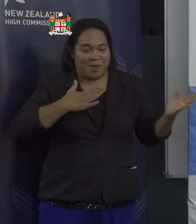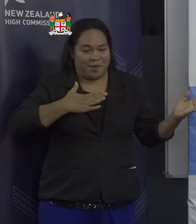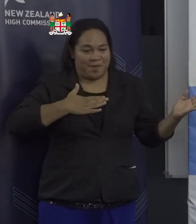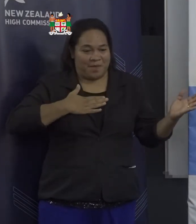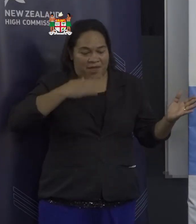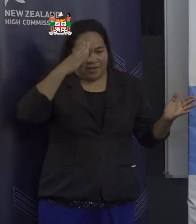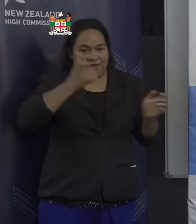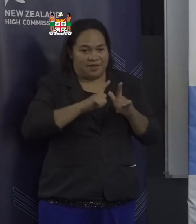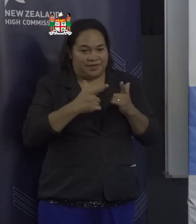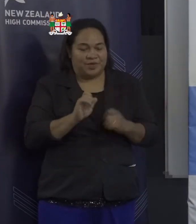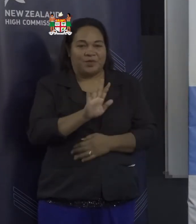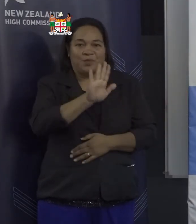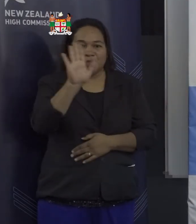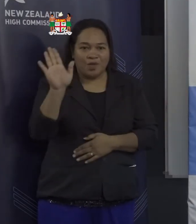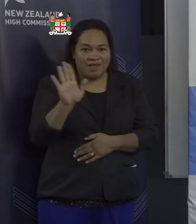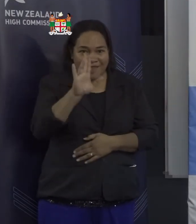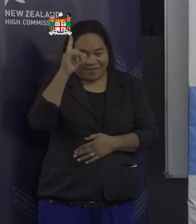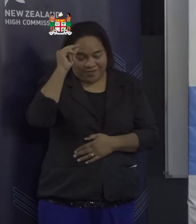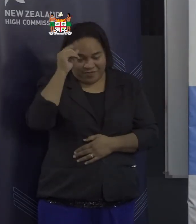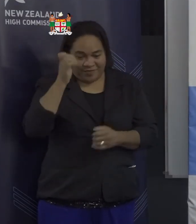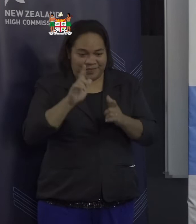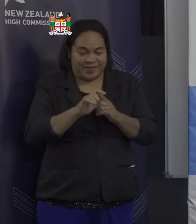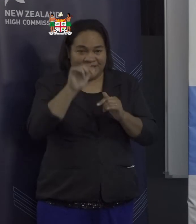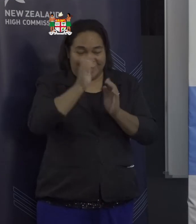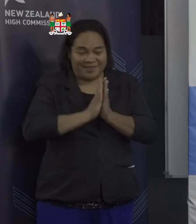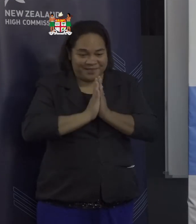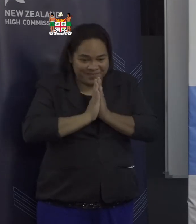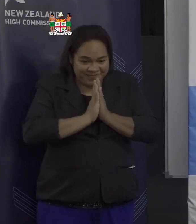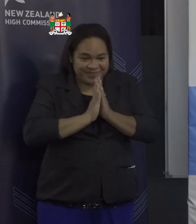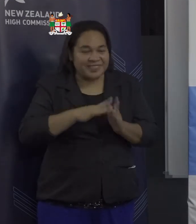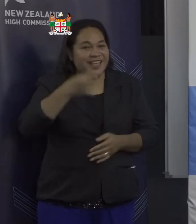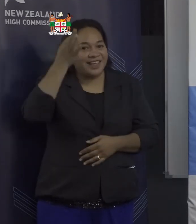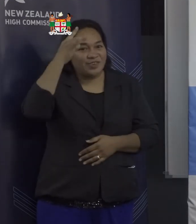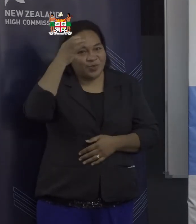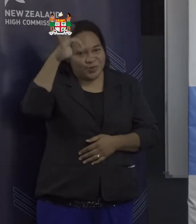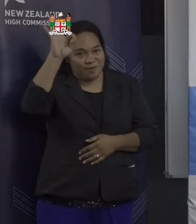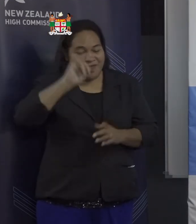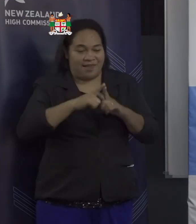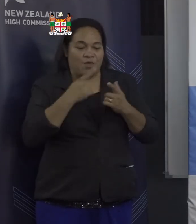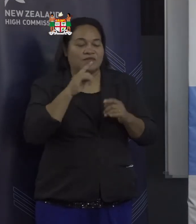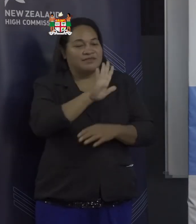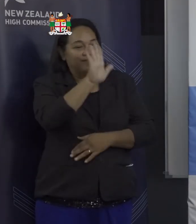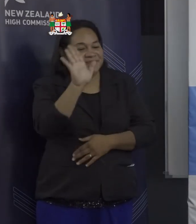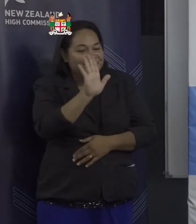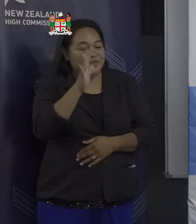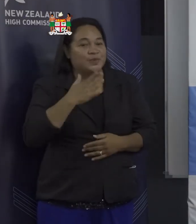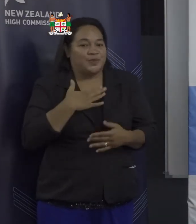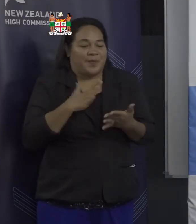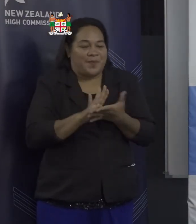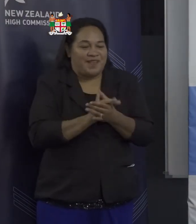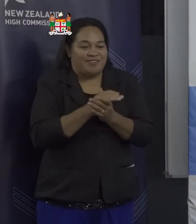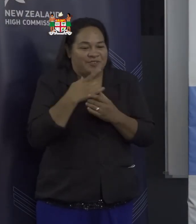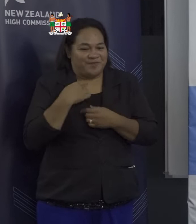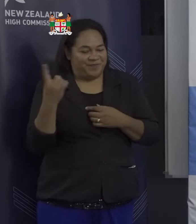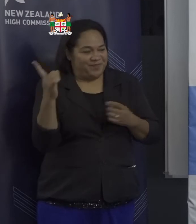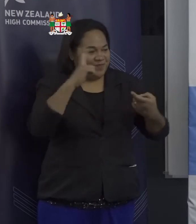country. Nisambola Vanaka, Namaste, Noaya. It is with great pleasure that I am here today to join